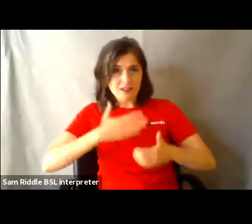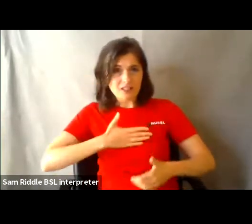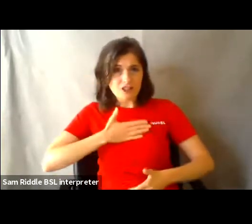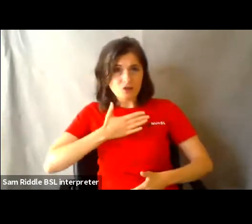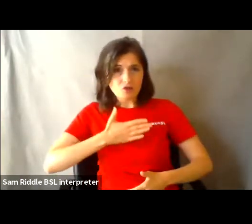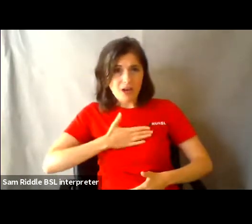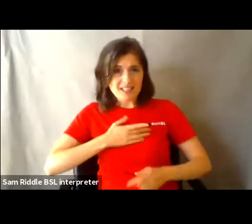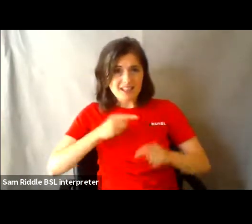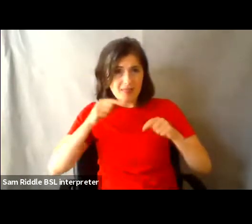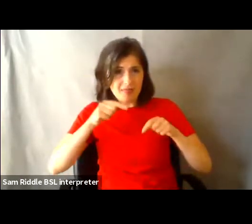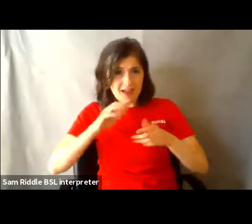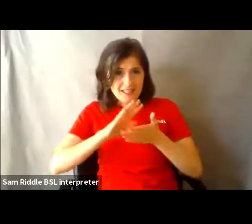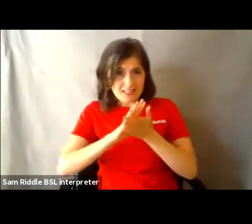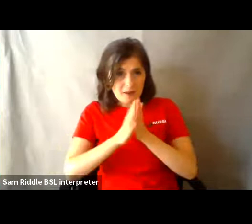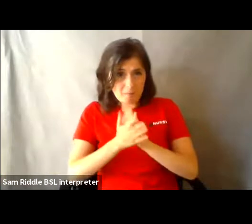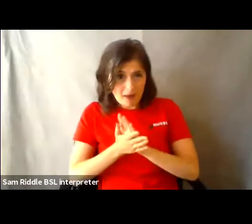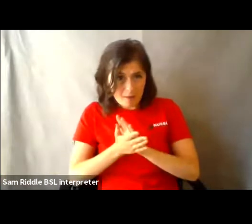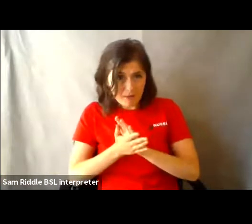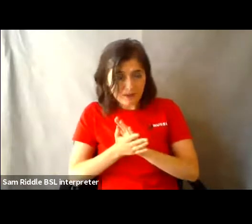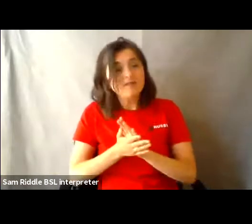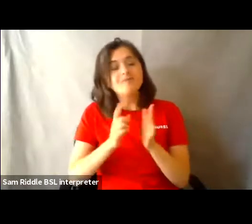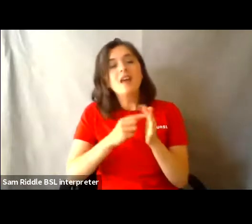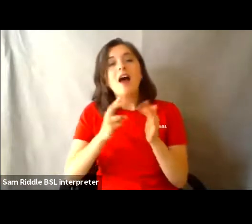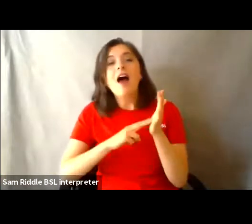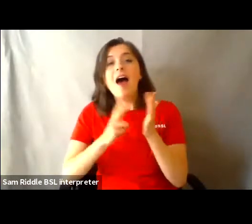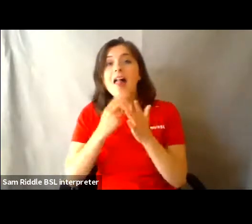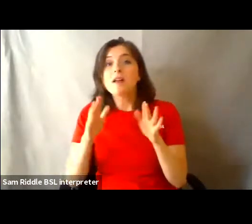has acknowledged in the War on Disabled People.